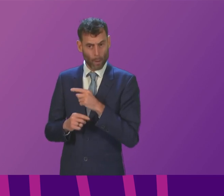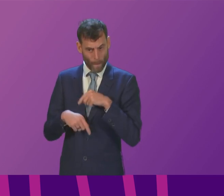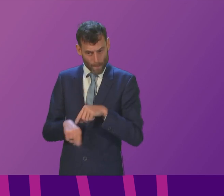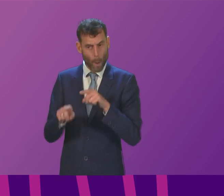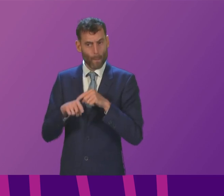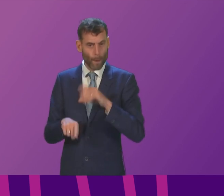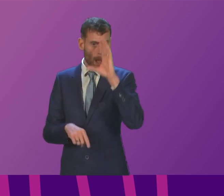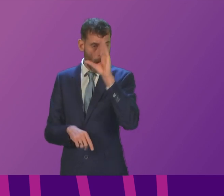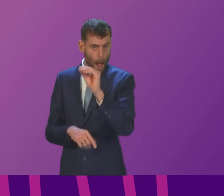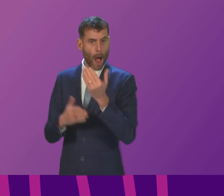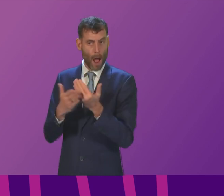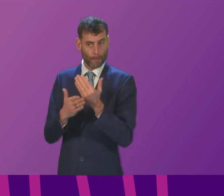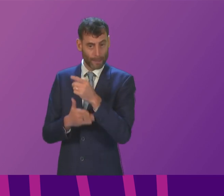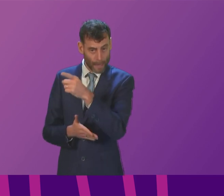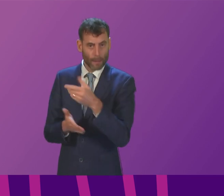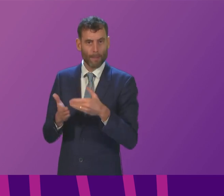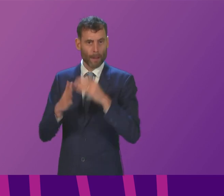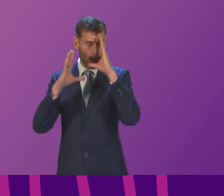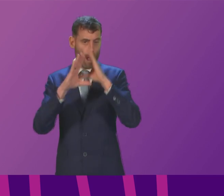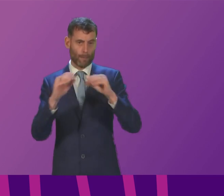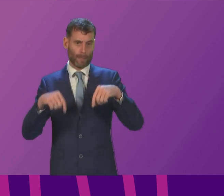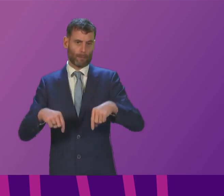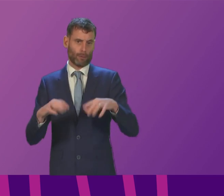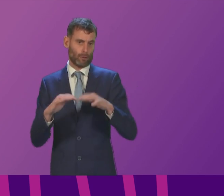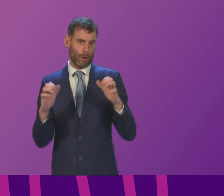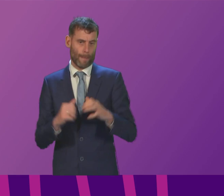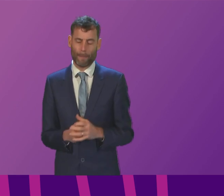chamber more widely updated on this matter Brian Whittle